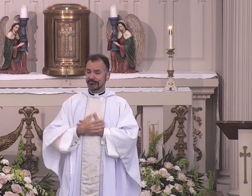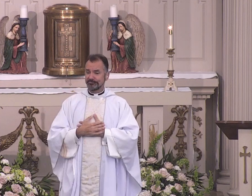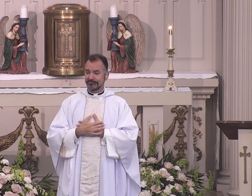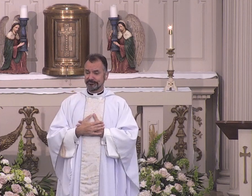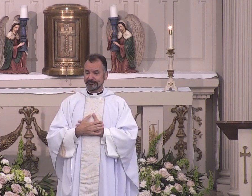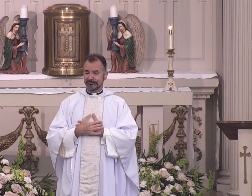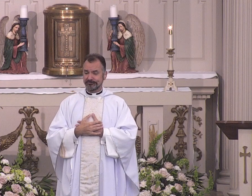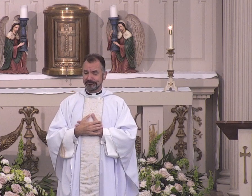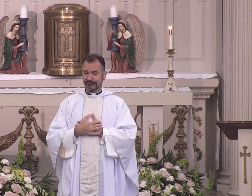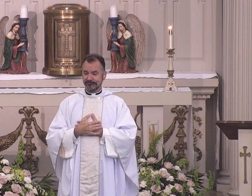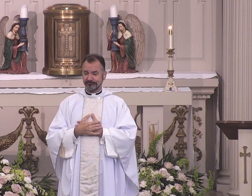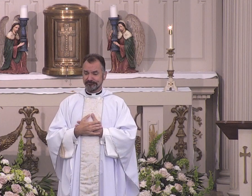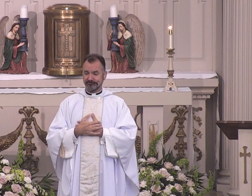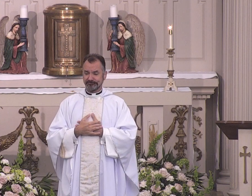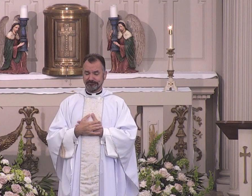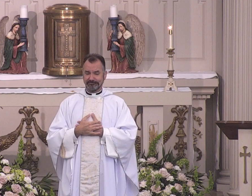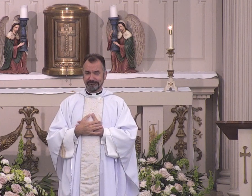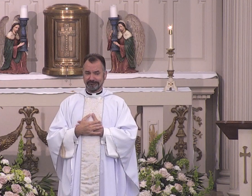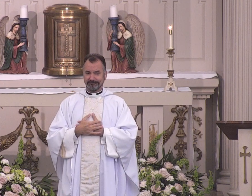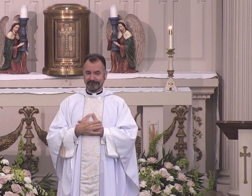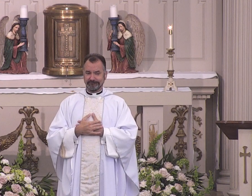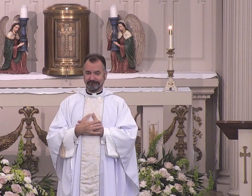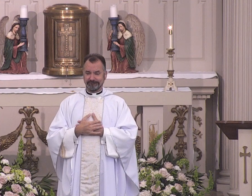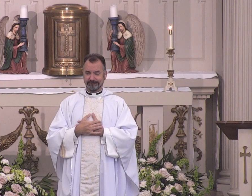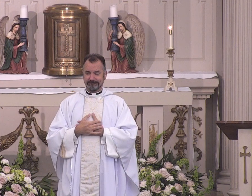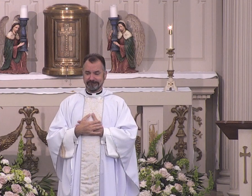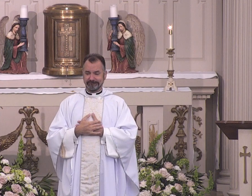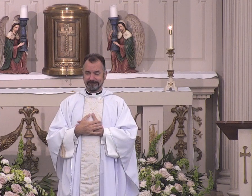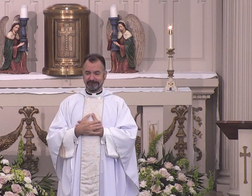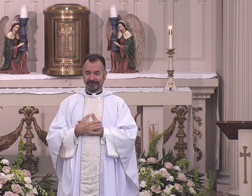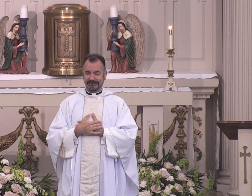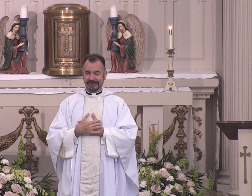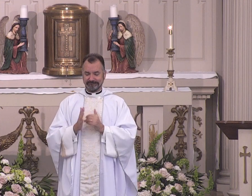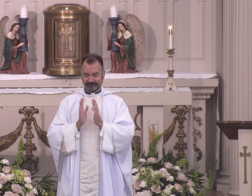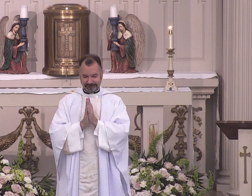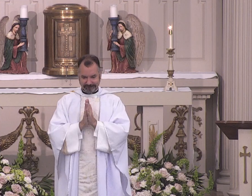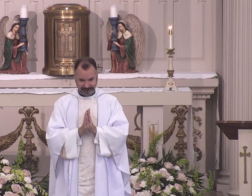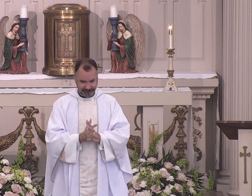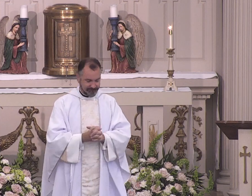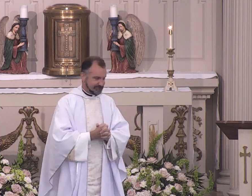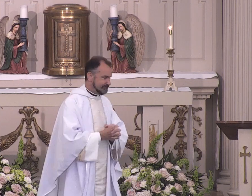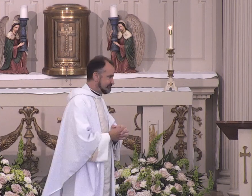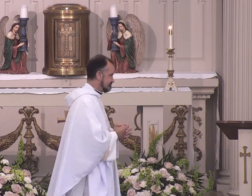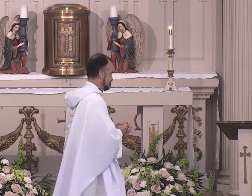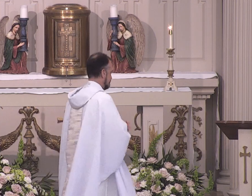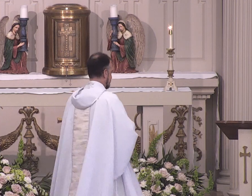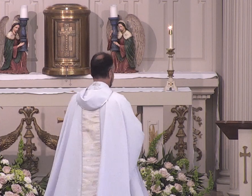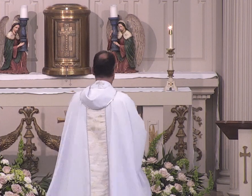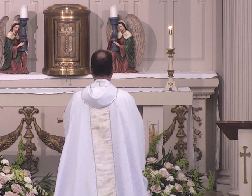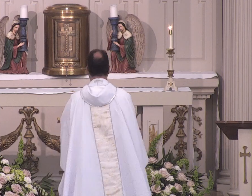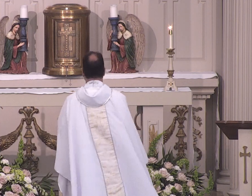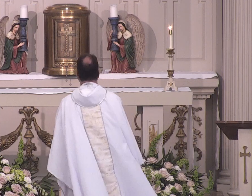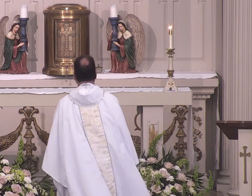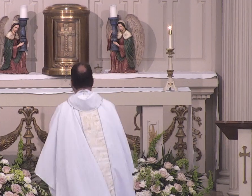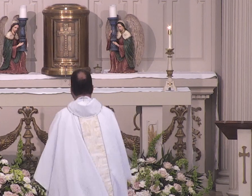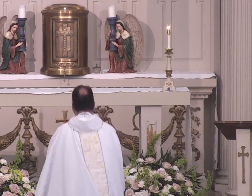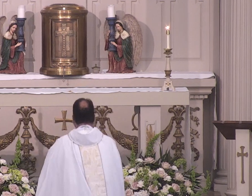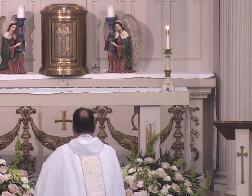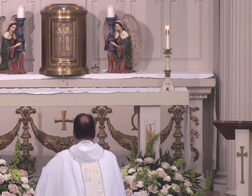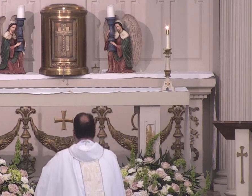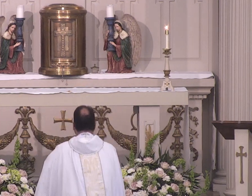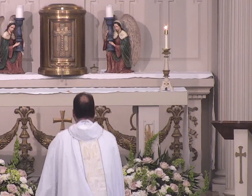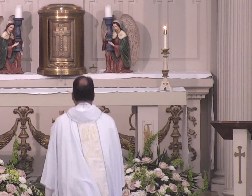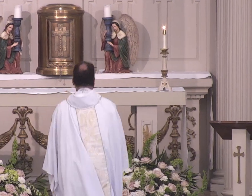in eternal life in our eternal homeland, which is heaven. Amen.